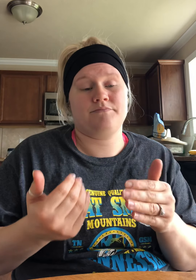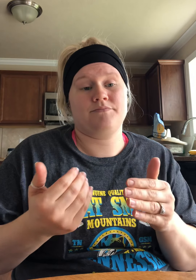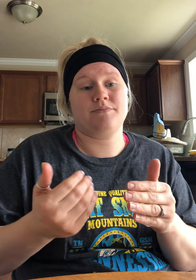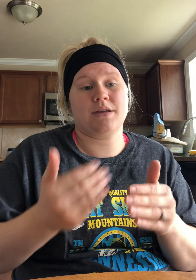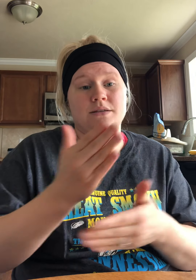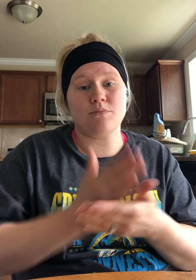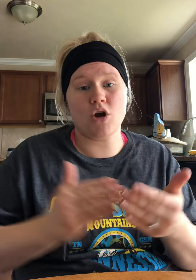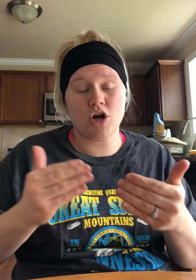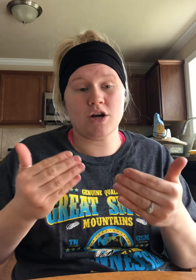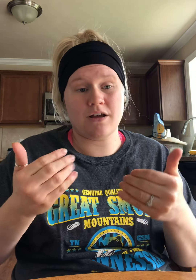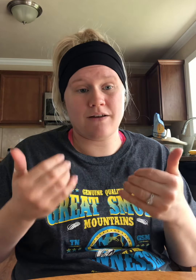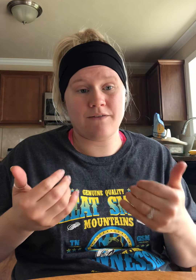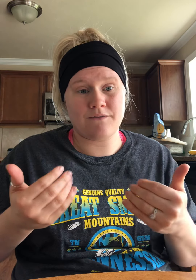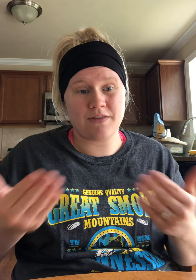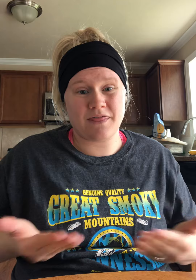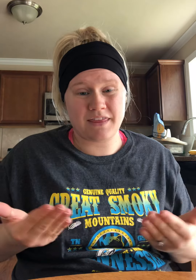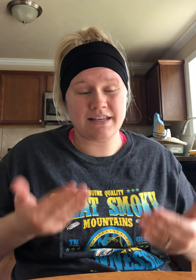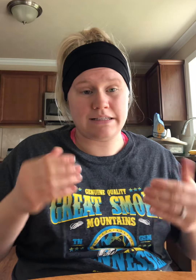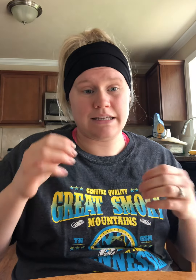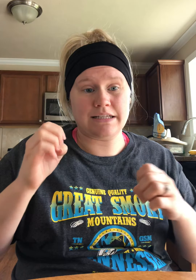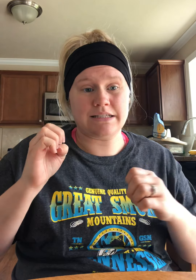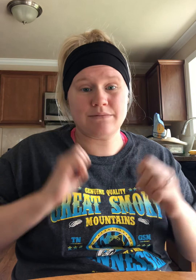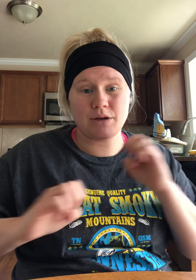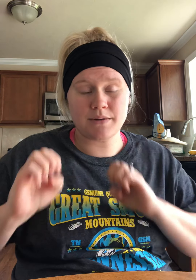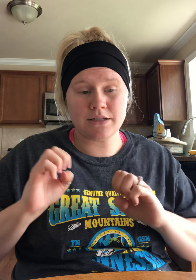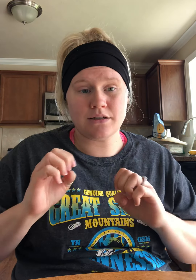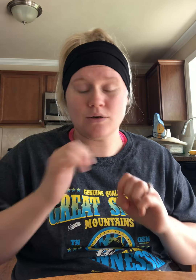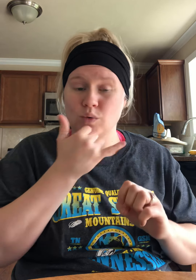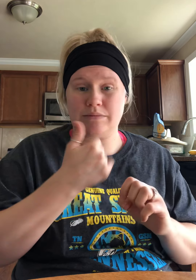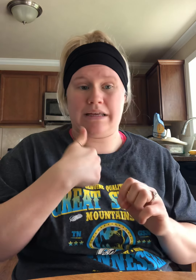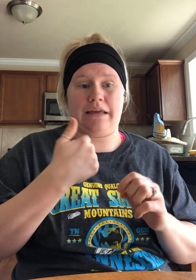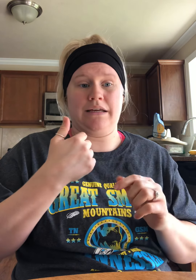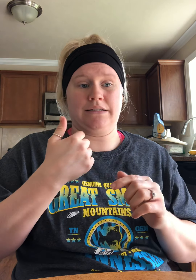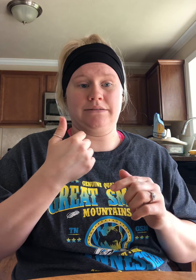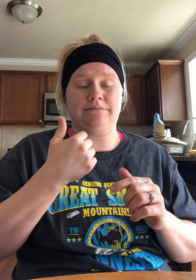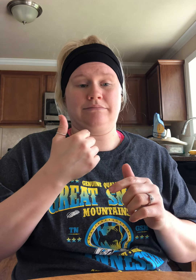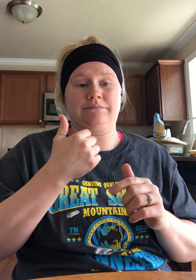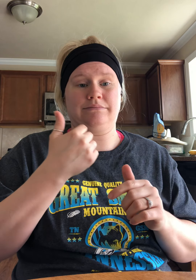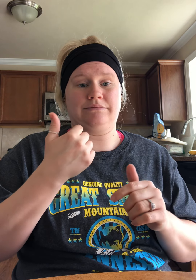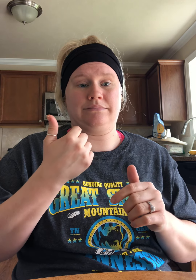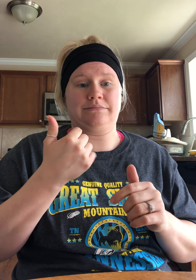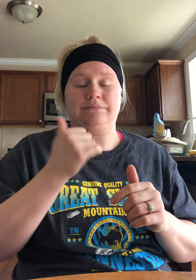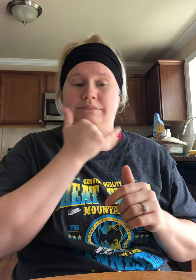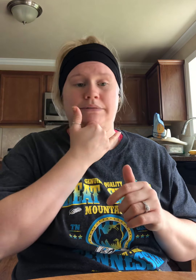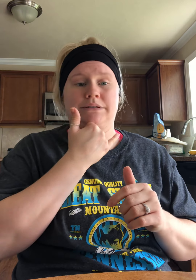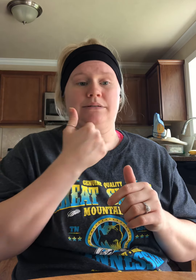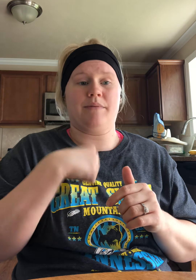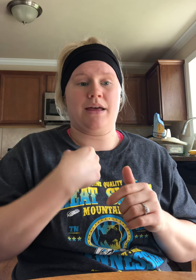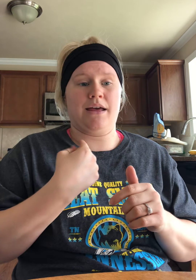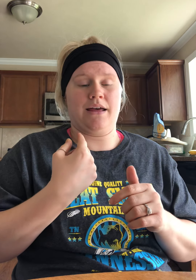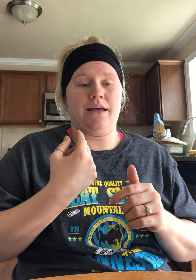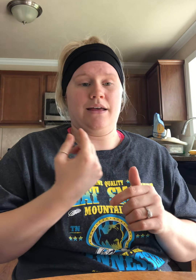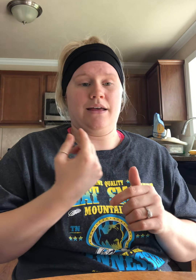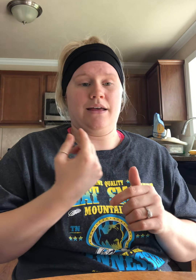experimental. Whoops, I messed up. I did my undo step. So the